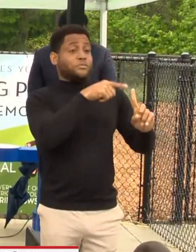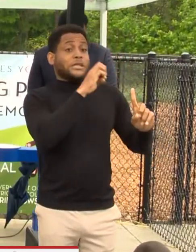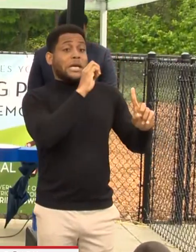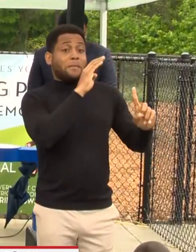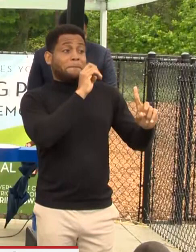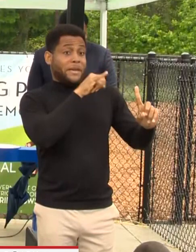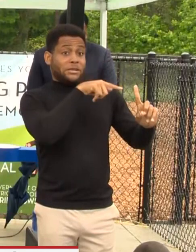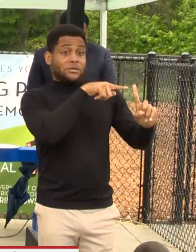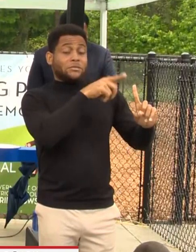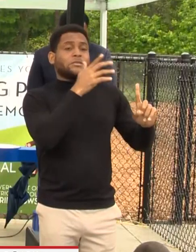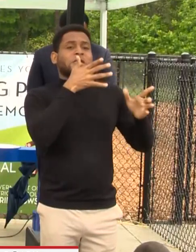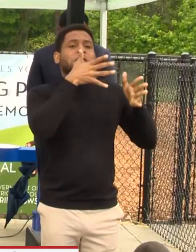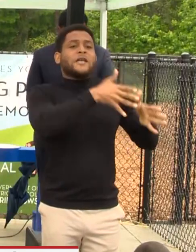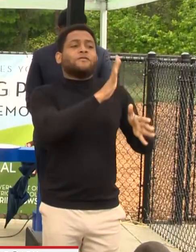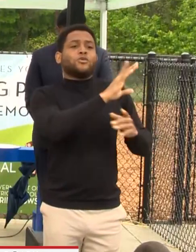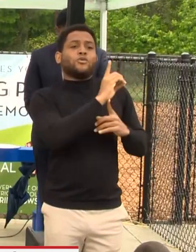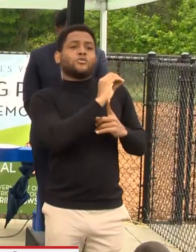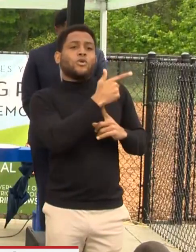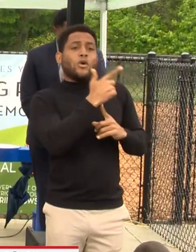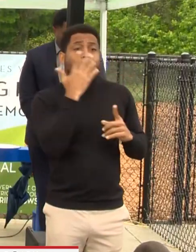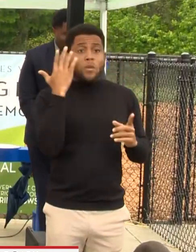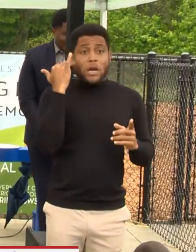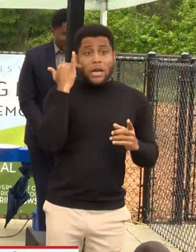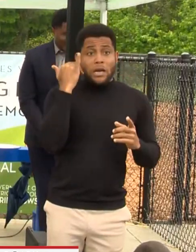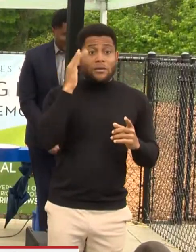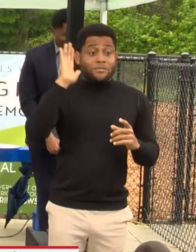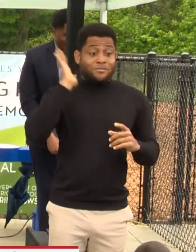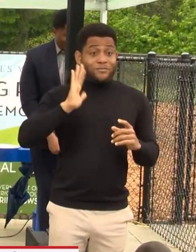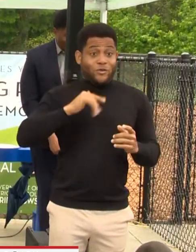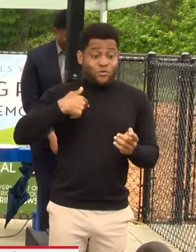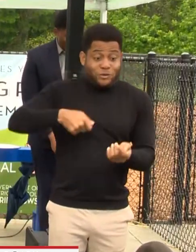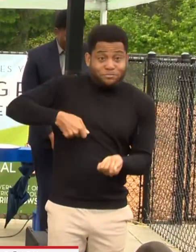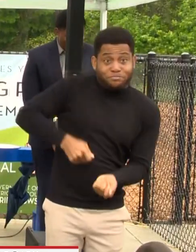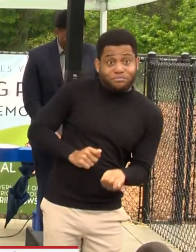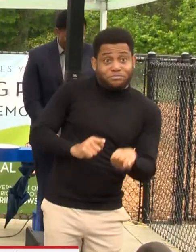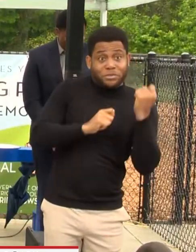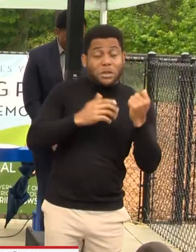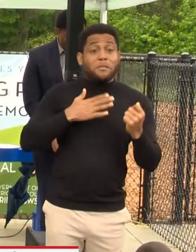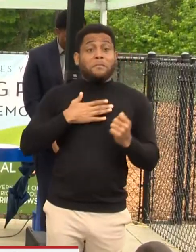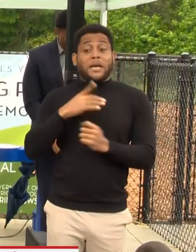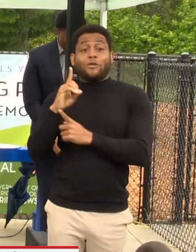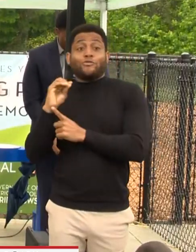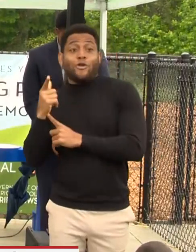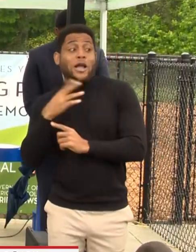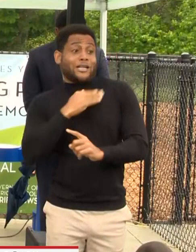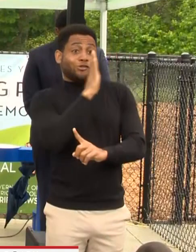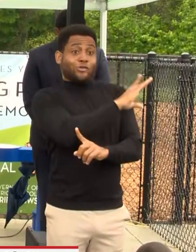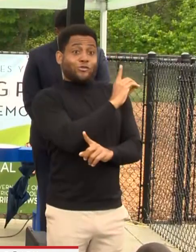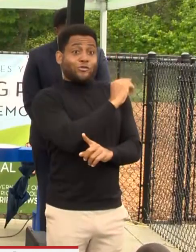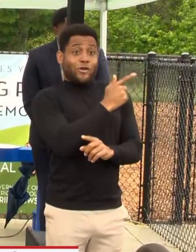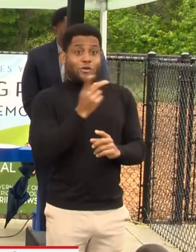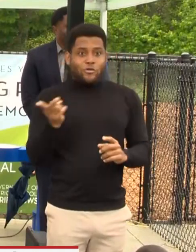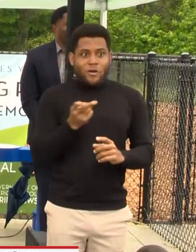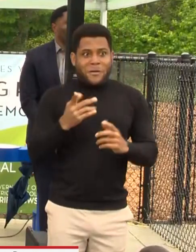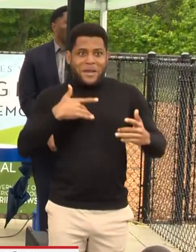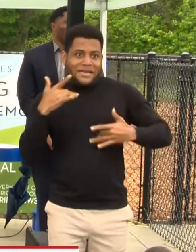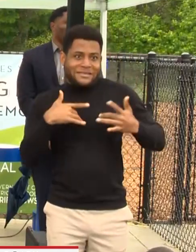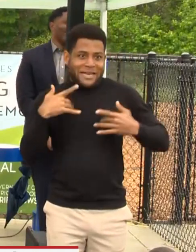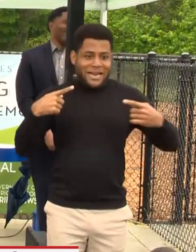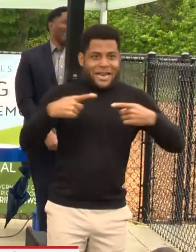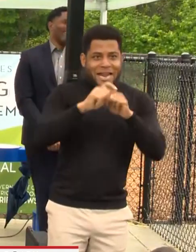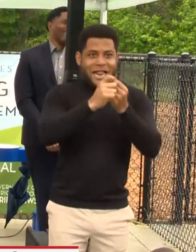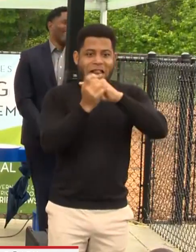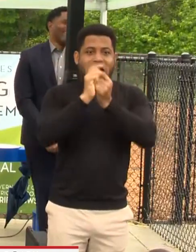my dog was so excited to talk to her dog that he took her legs from up under her, and Ebony was on the ground.